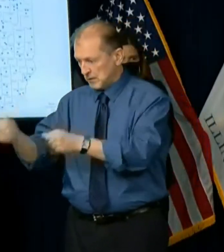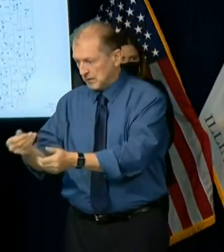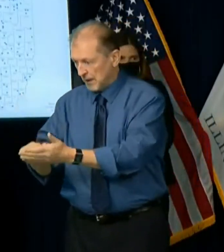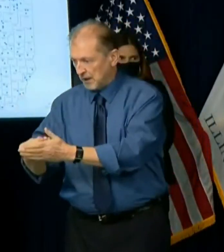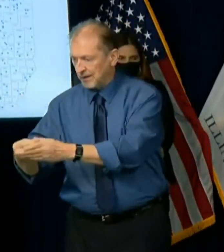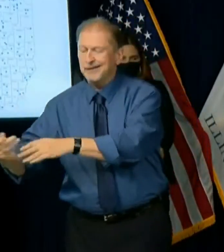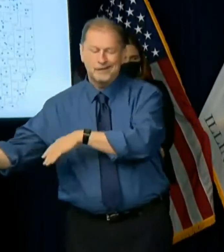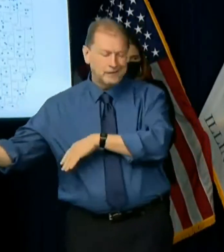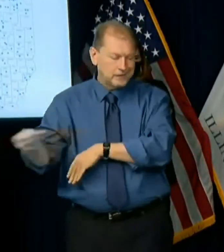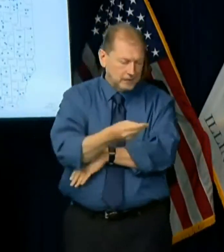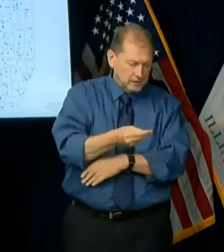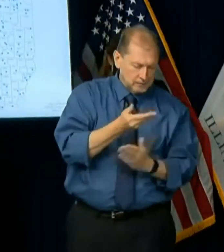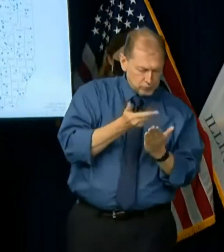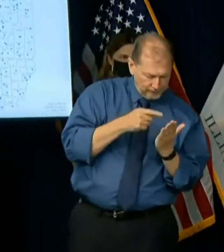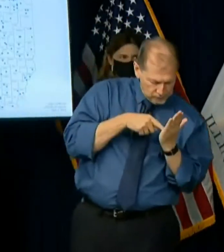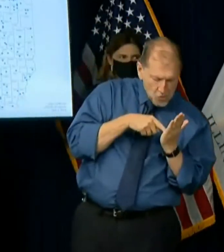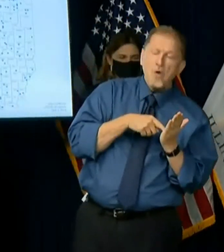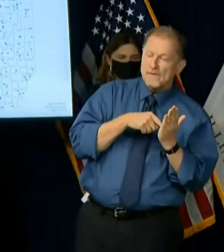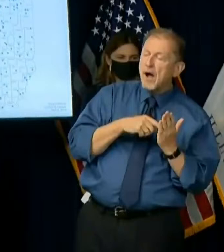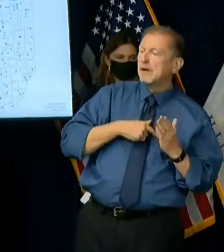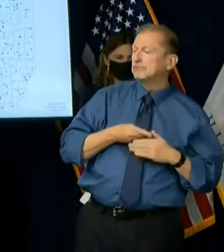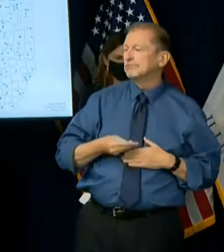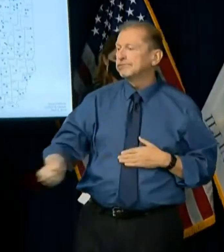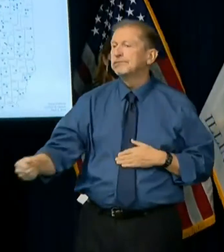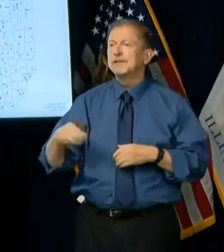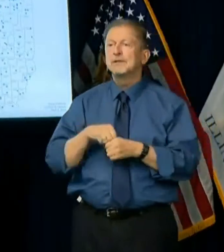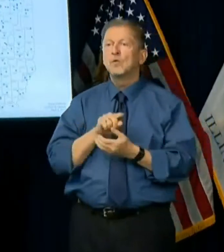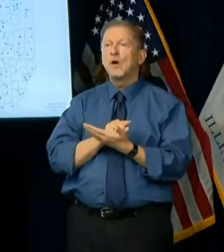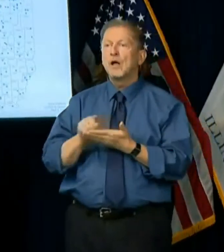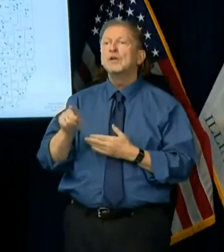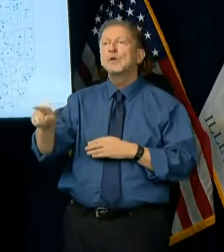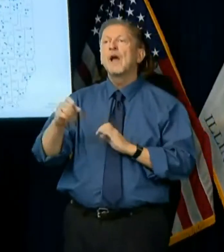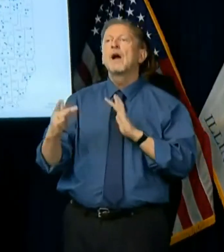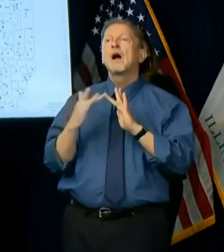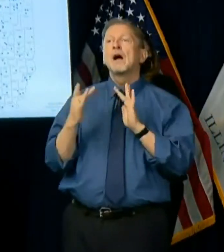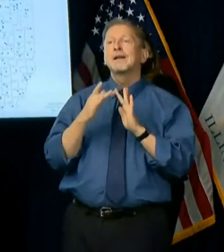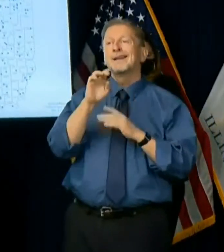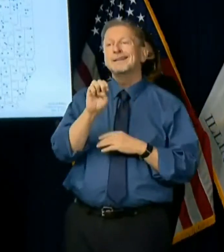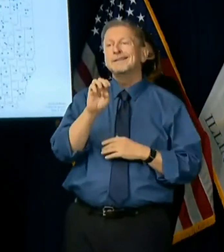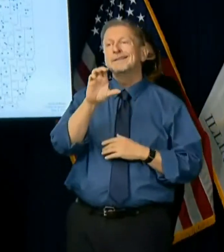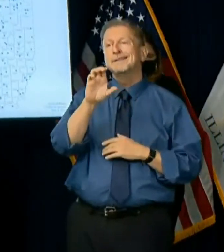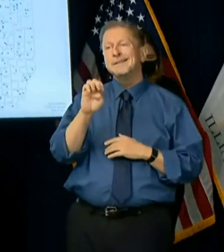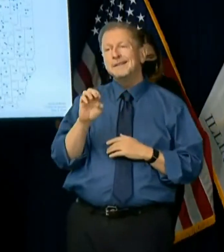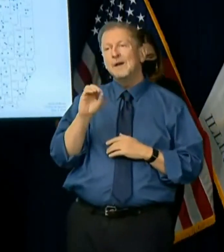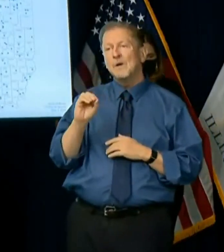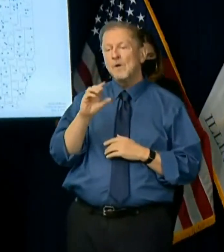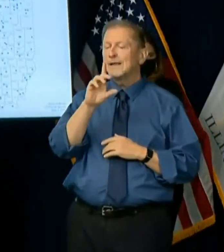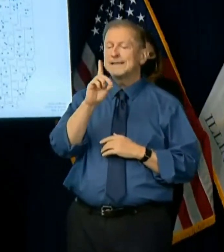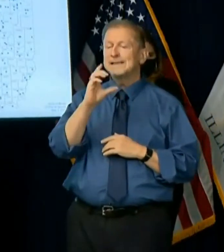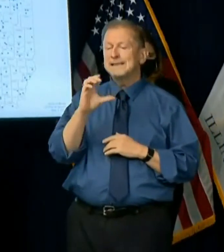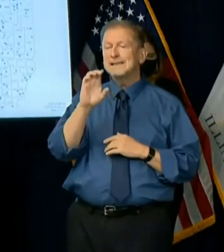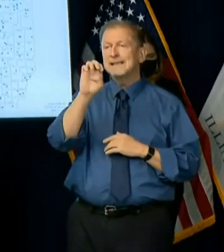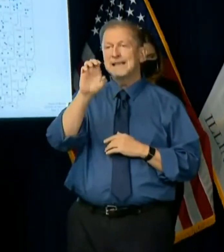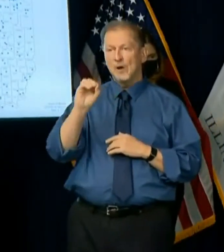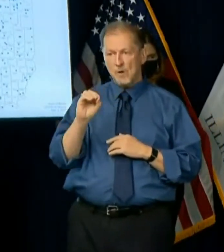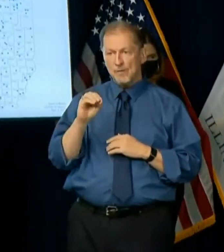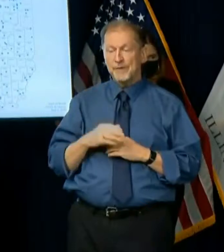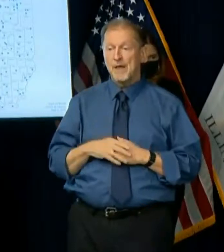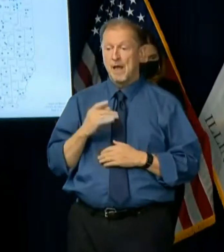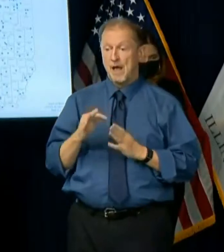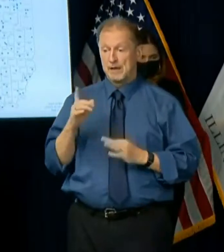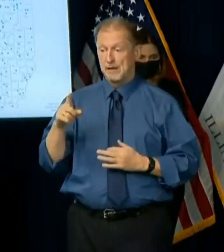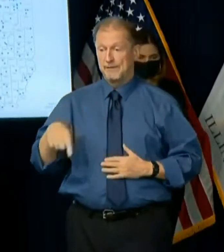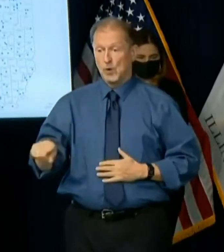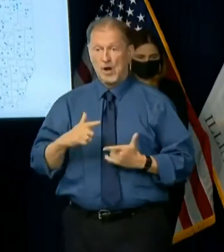1 week. You can contact DCEO to register for these funds, and if you're a resident, call on your